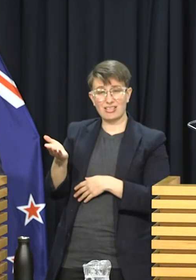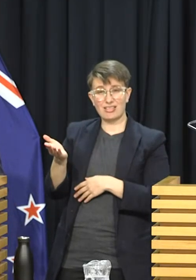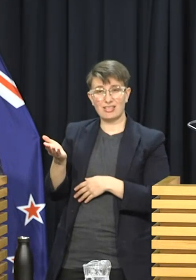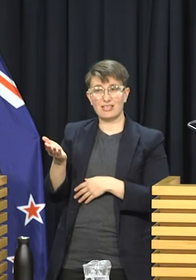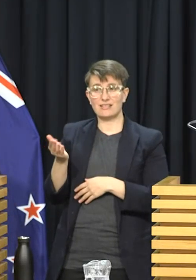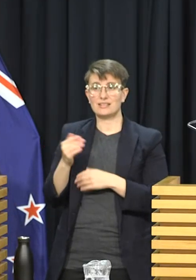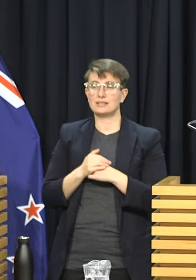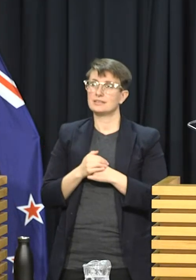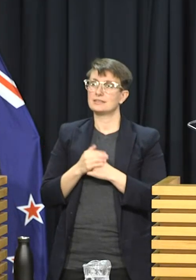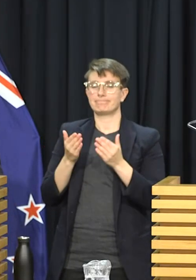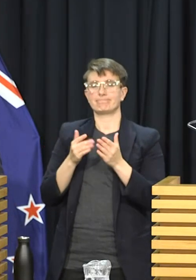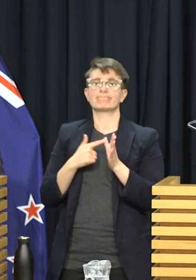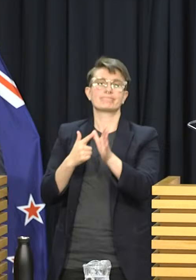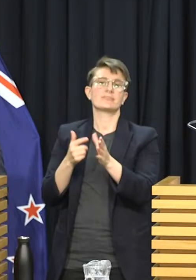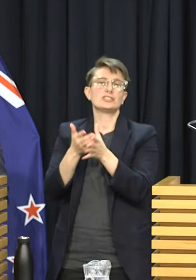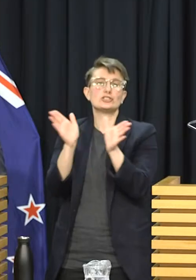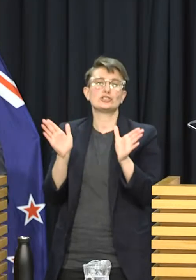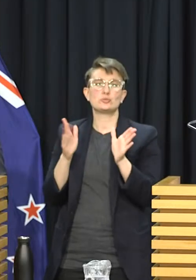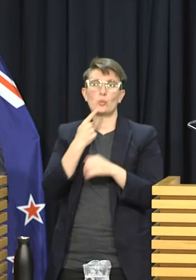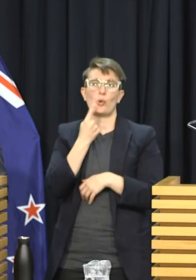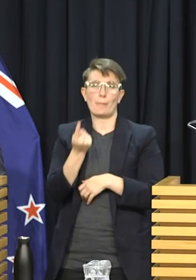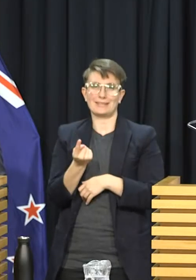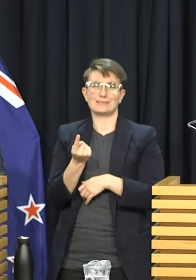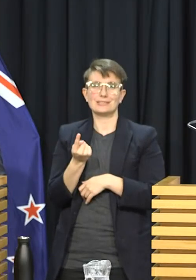have more on the Grand Millennium in particular.